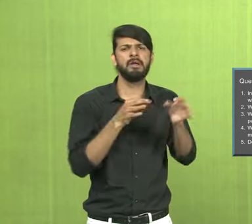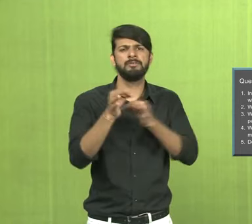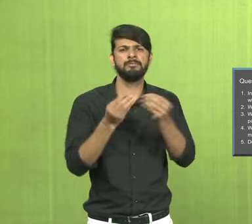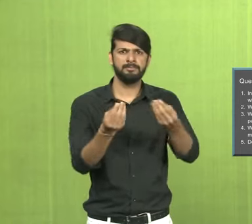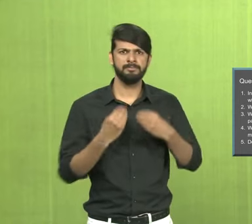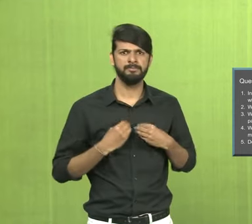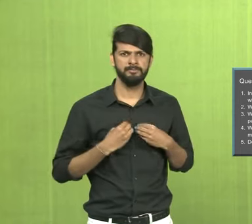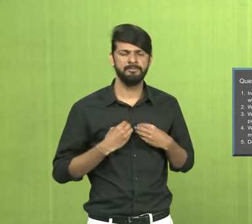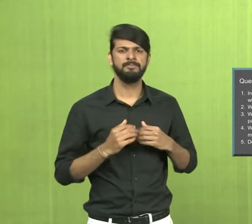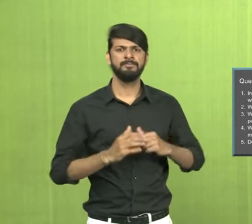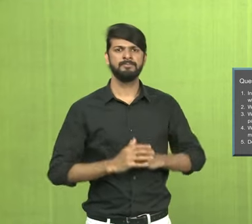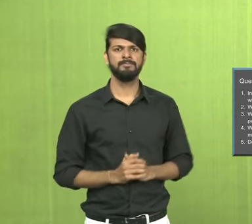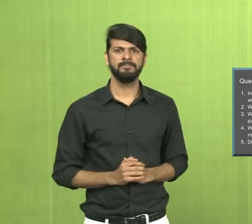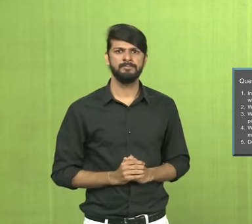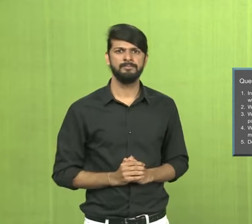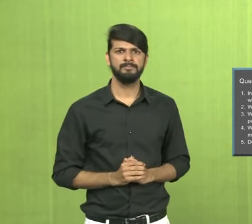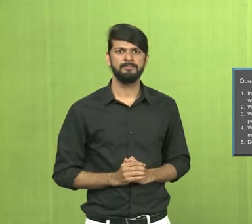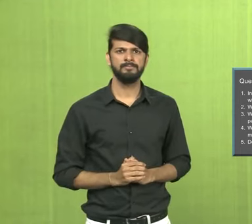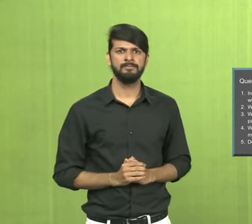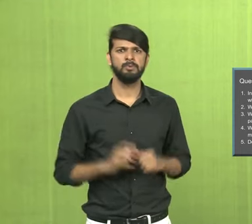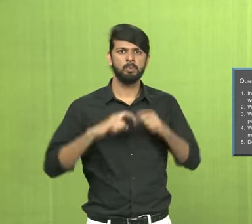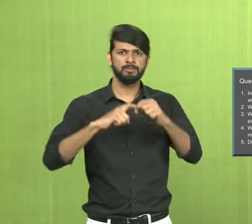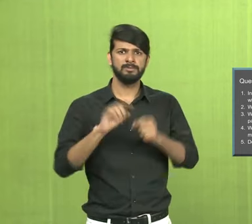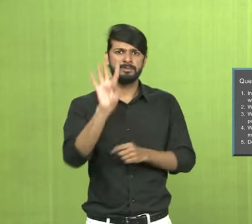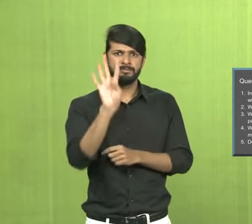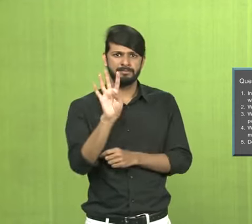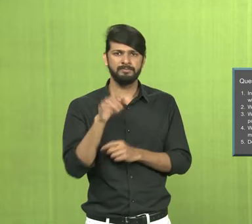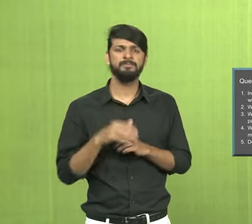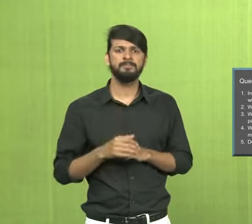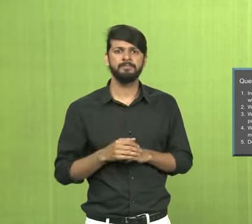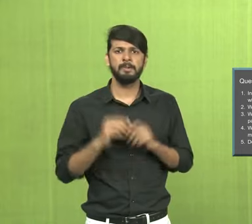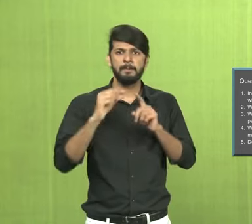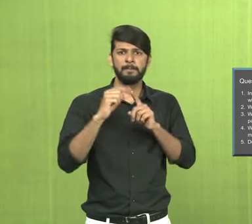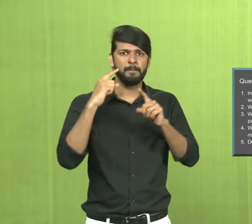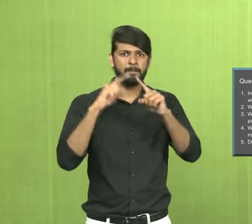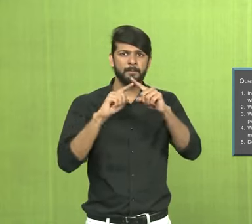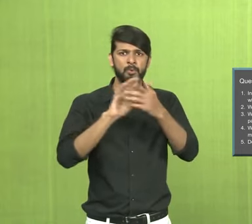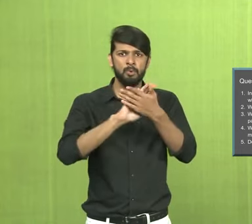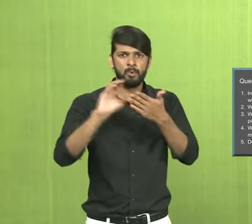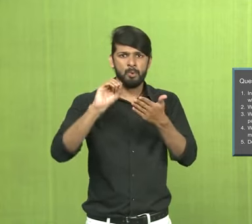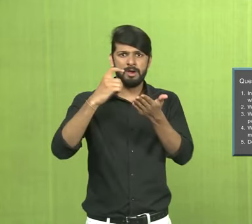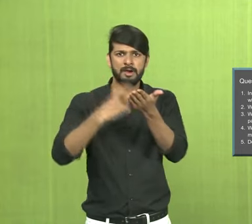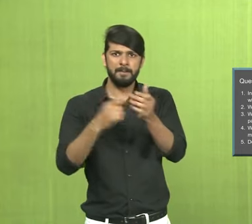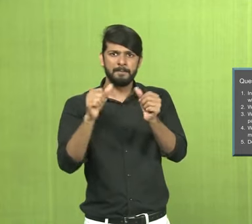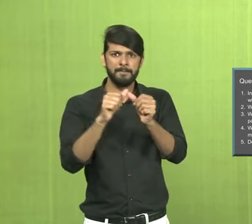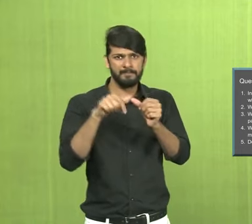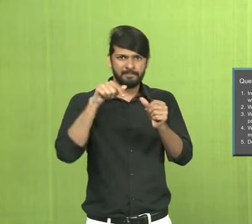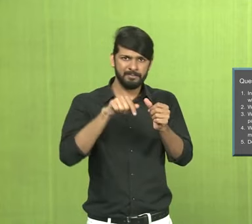Gujarat, what is the difference in between their paintings? Question number 4,